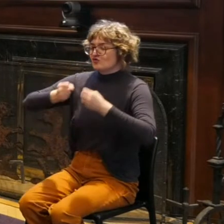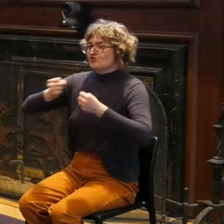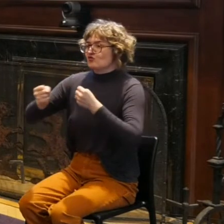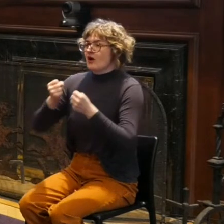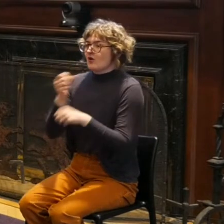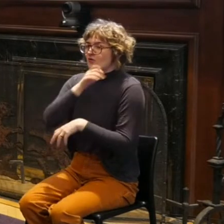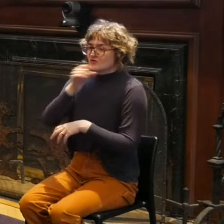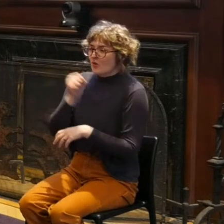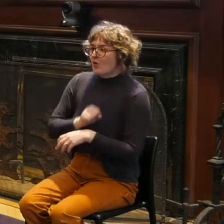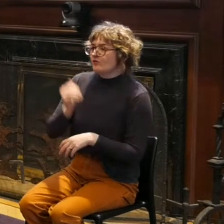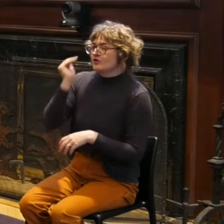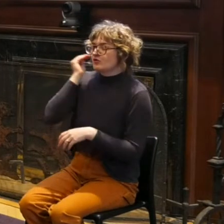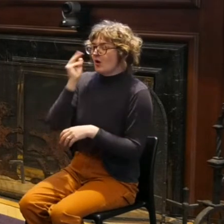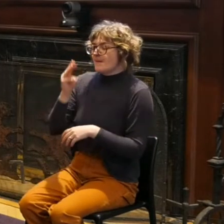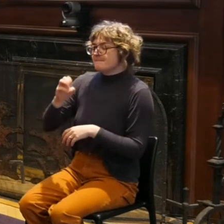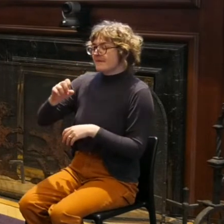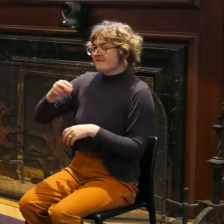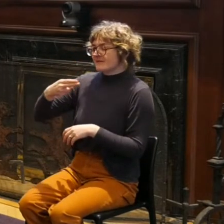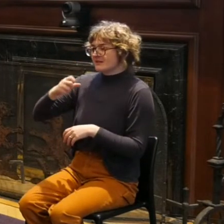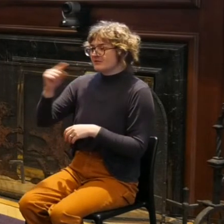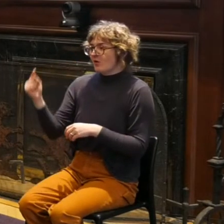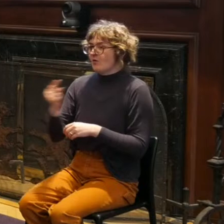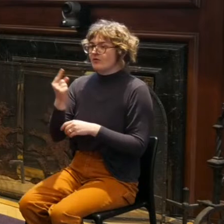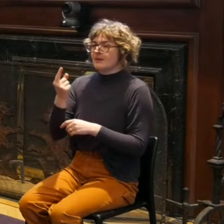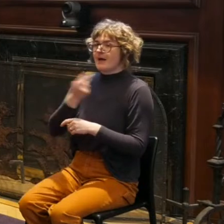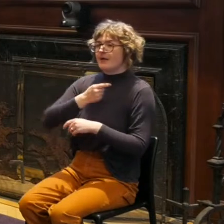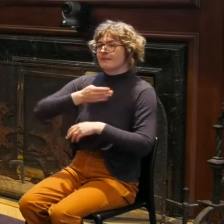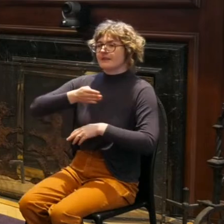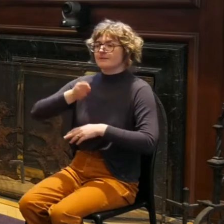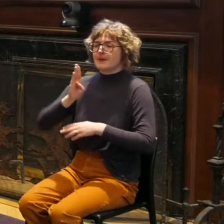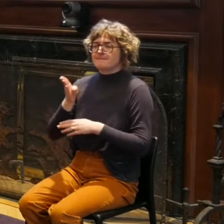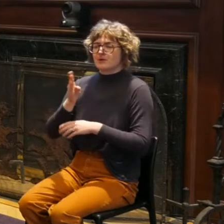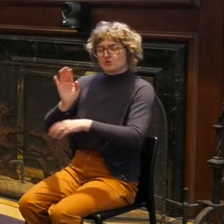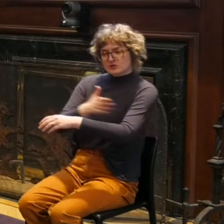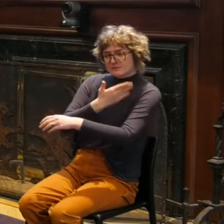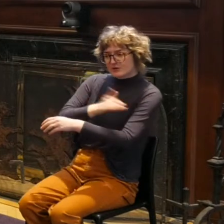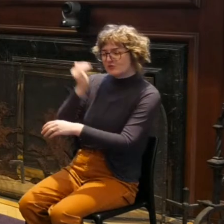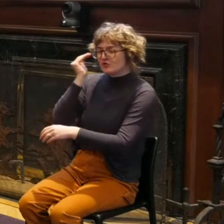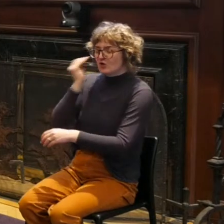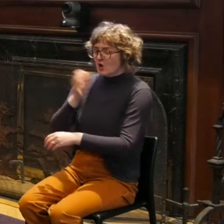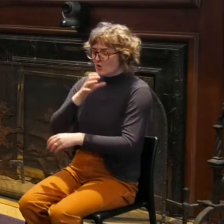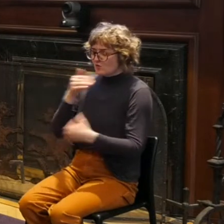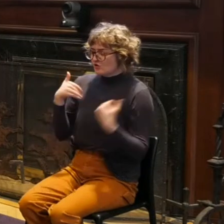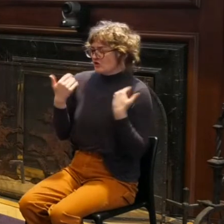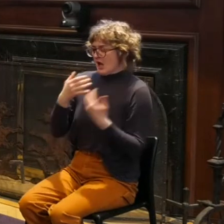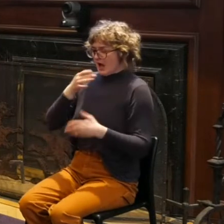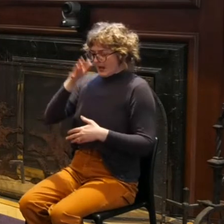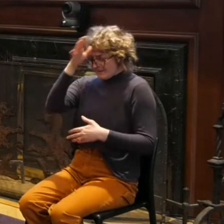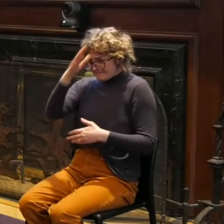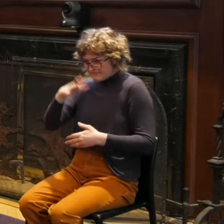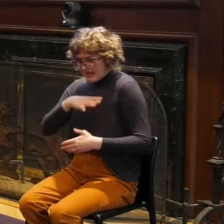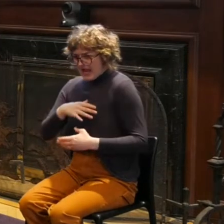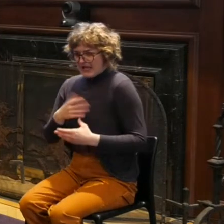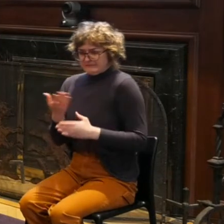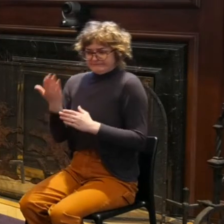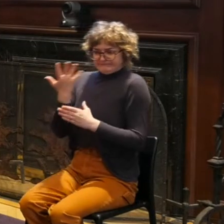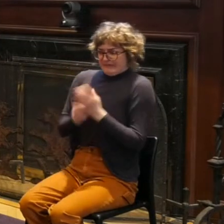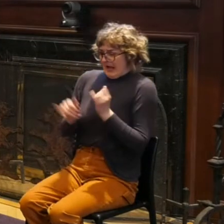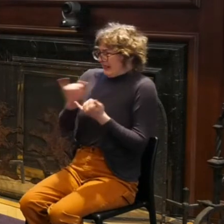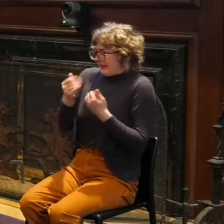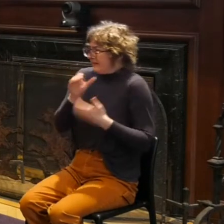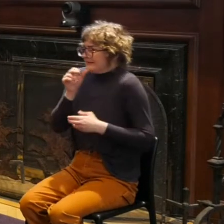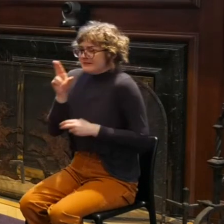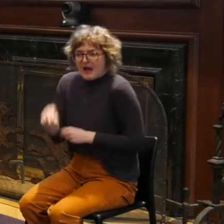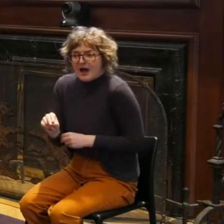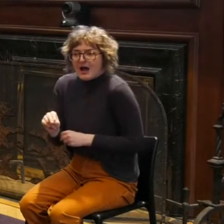disrepair. You knew Memphis was all about the blues. You knew you were a young man who could not go out this way when this